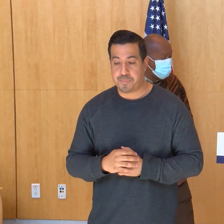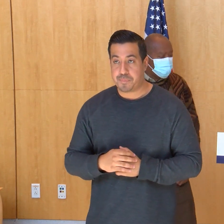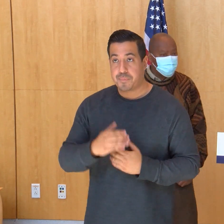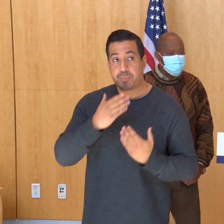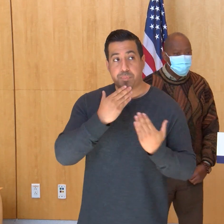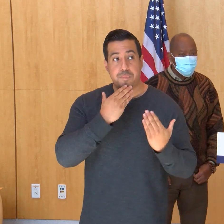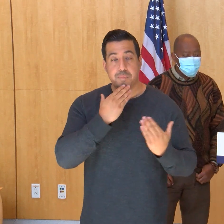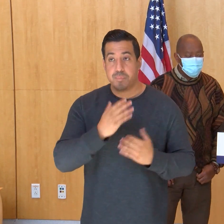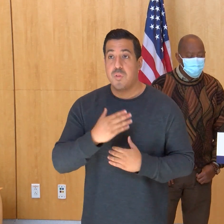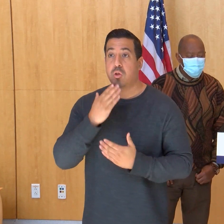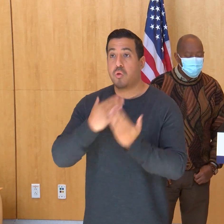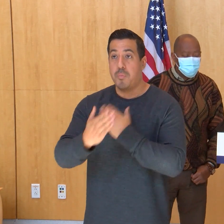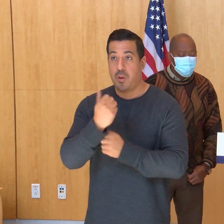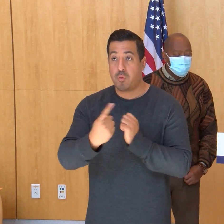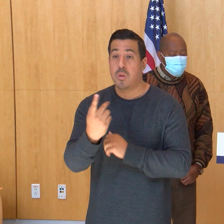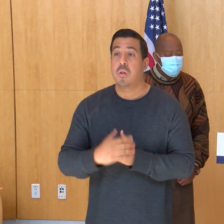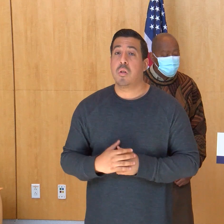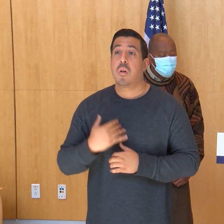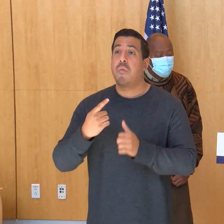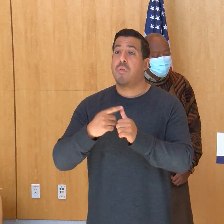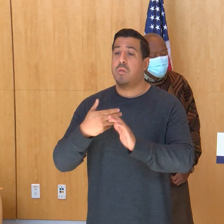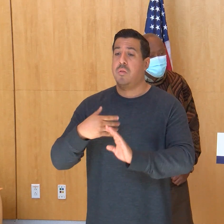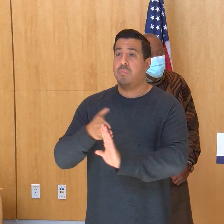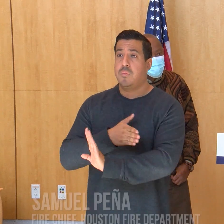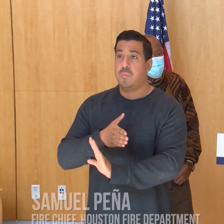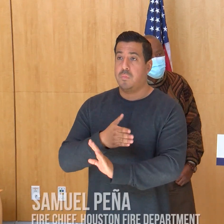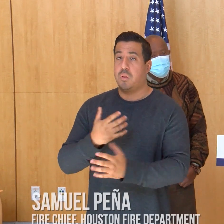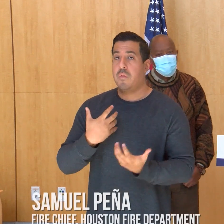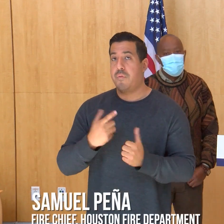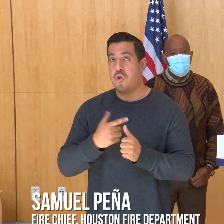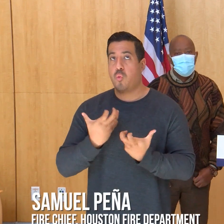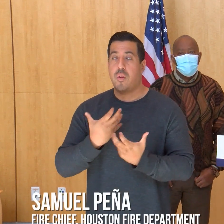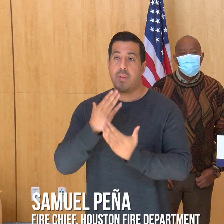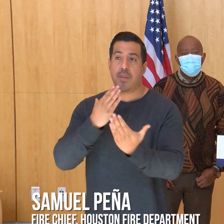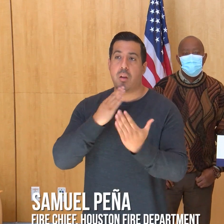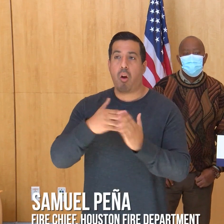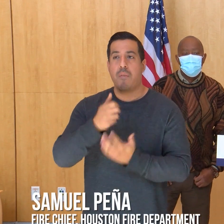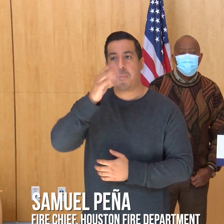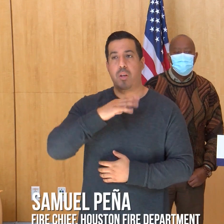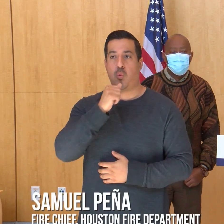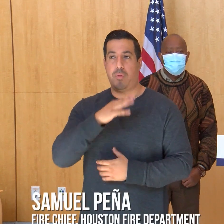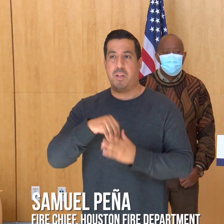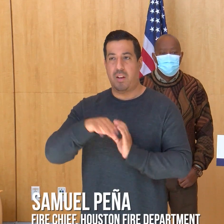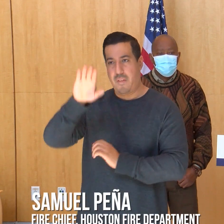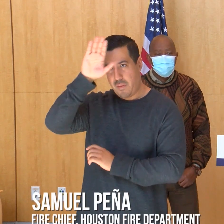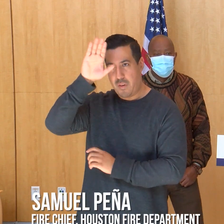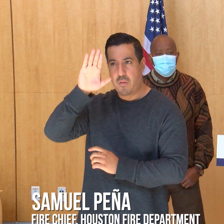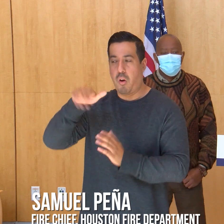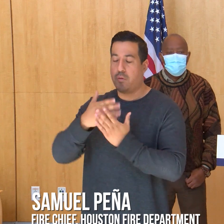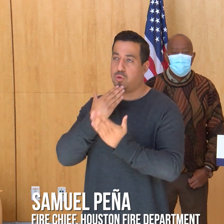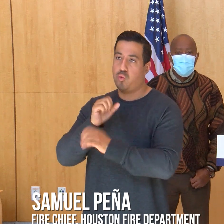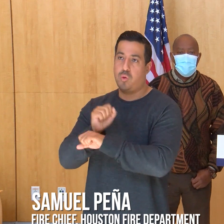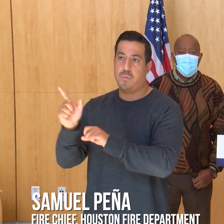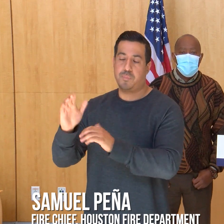Thank you, Mayor. Good morning, everyone. Before I begin, I want to thank the men and women of the Houston Fire Department for the incredible work that they've